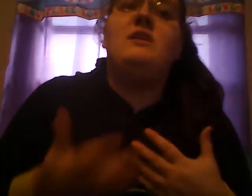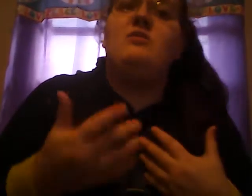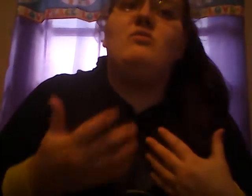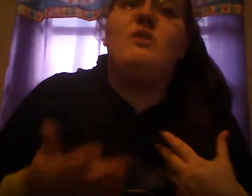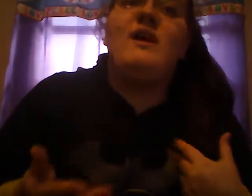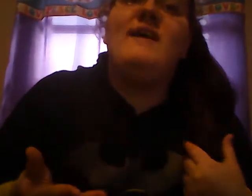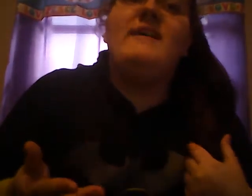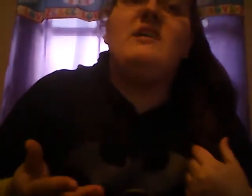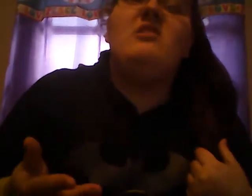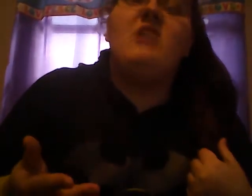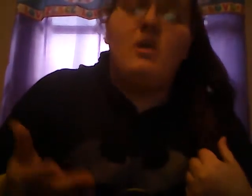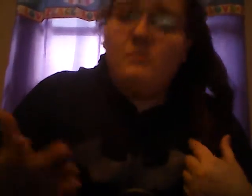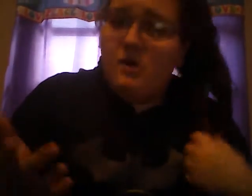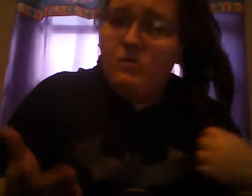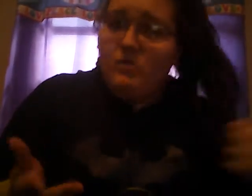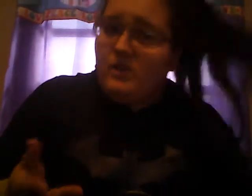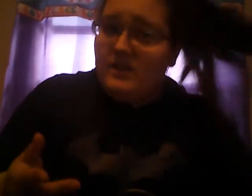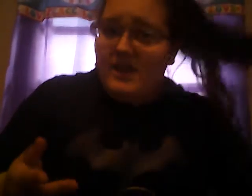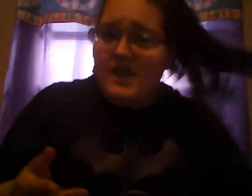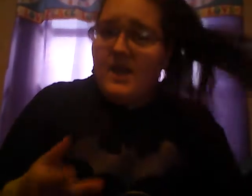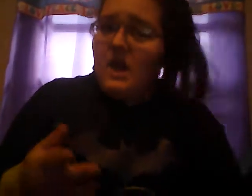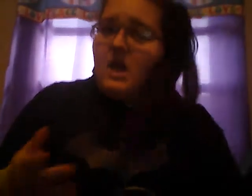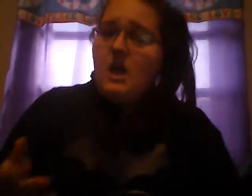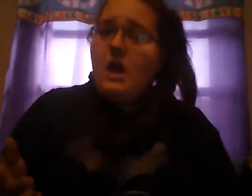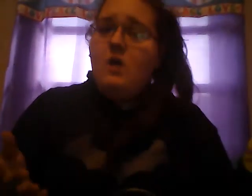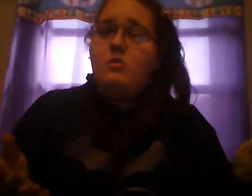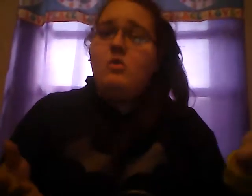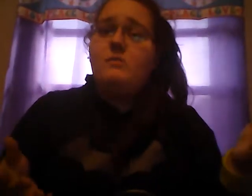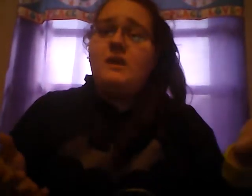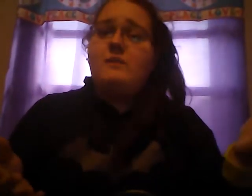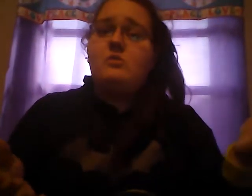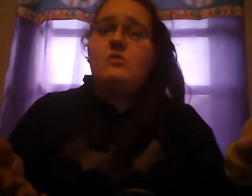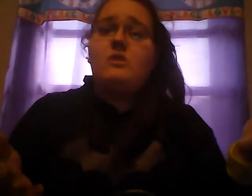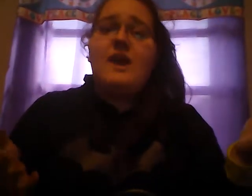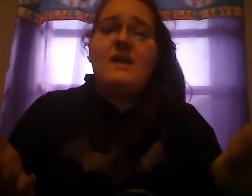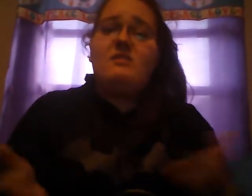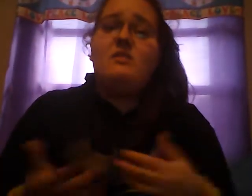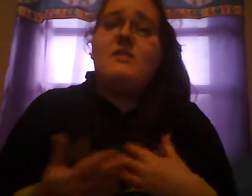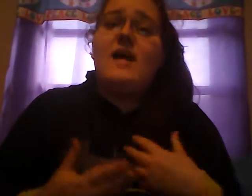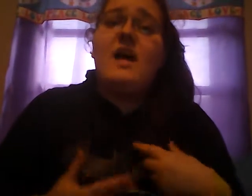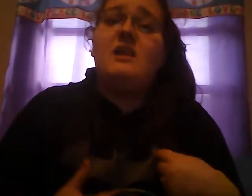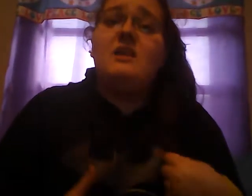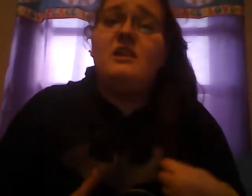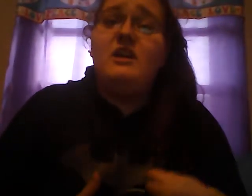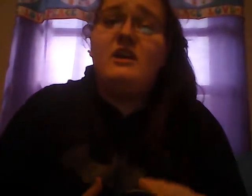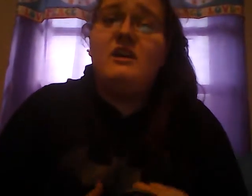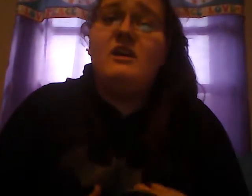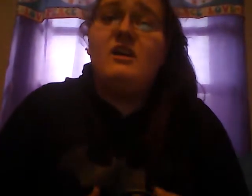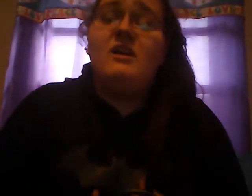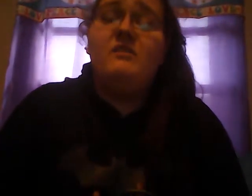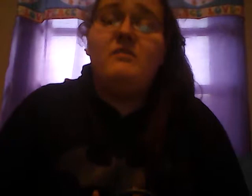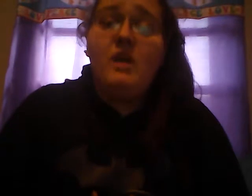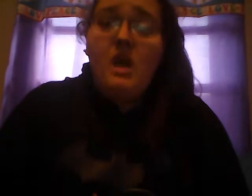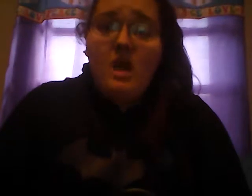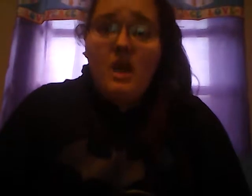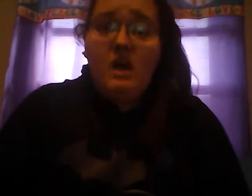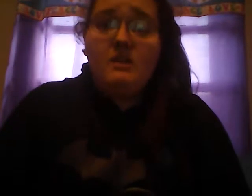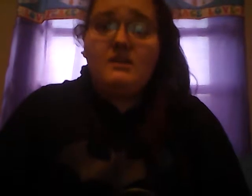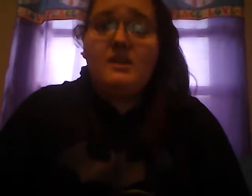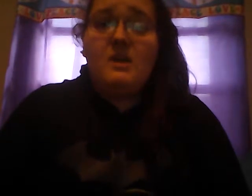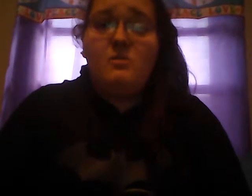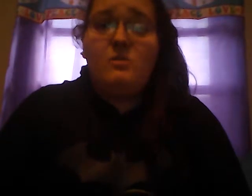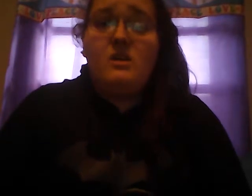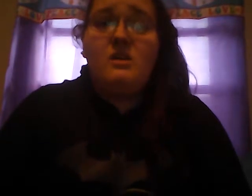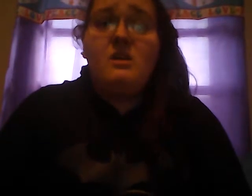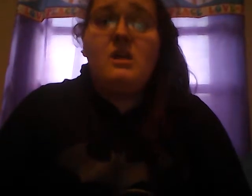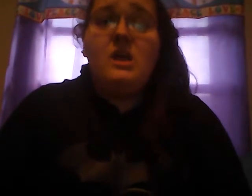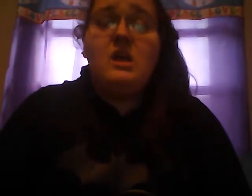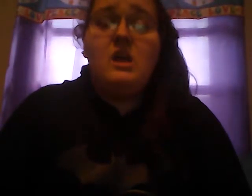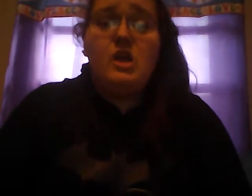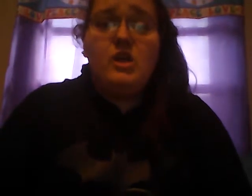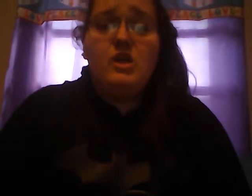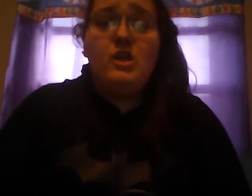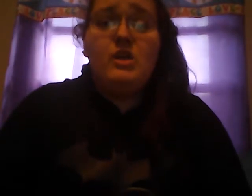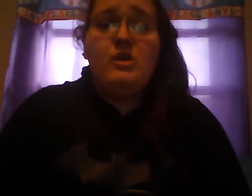to rush. But one day, I won't be able to ask you loud enough. I'll say, will you